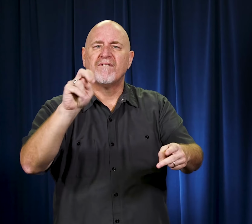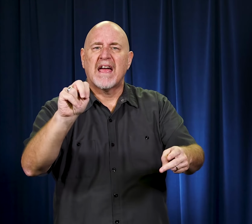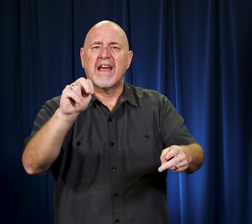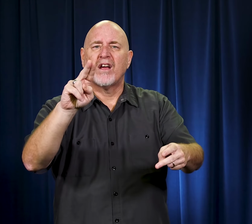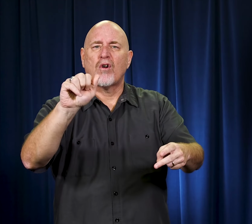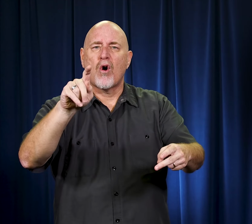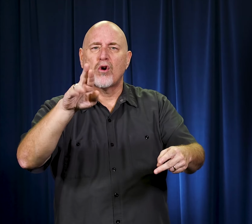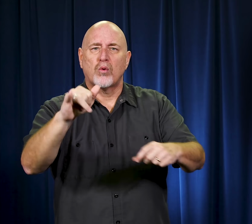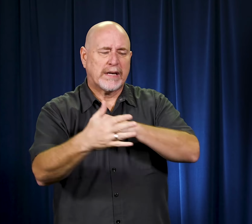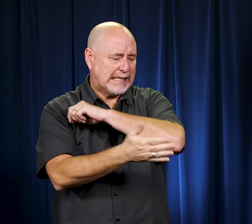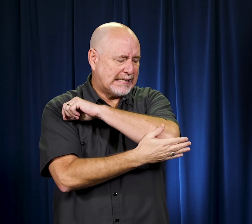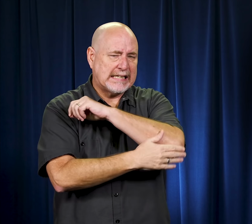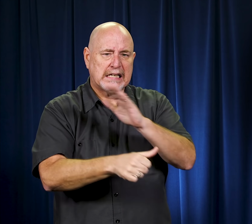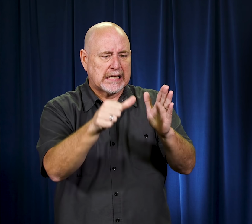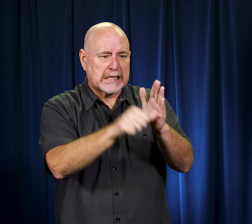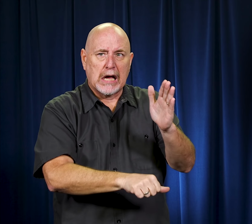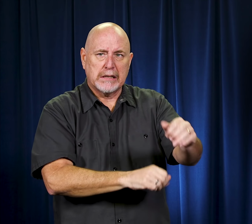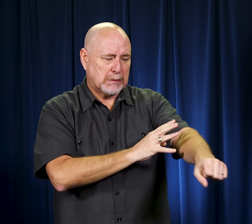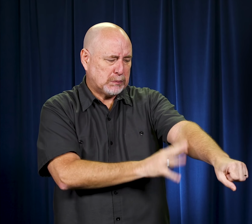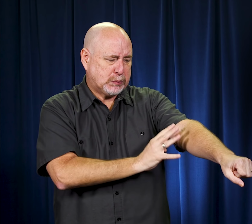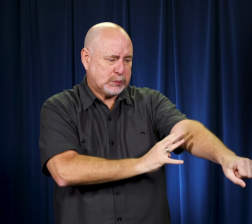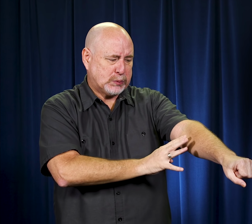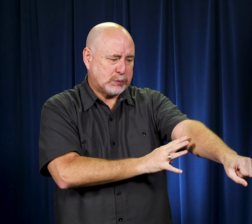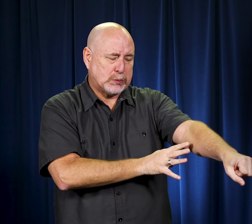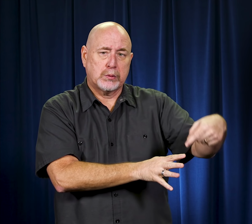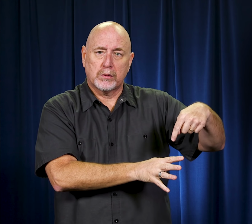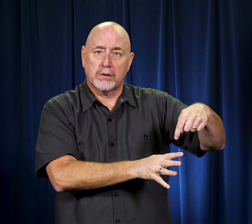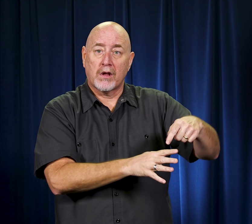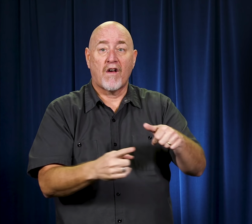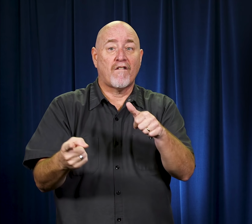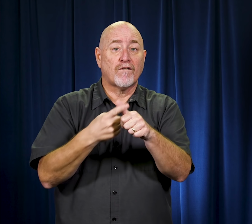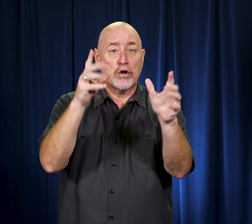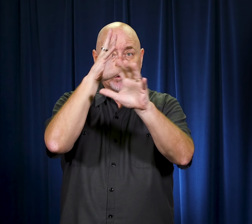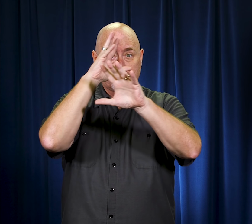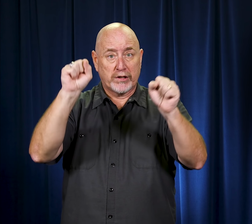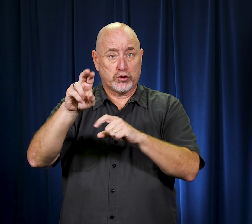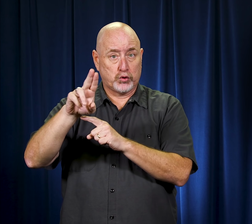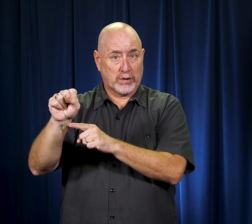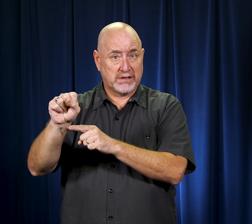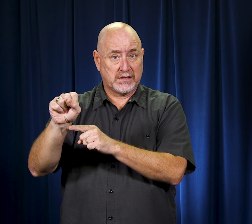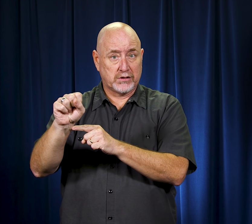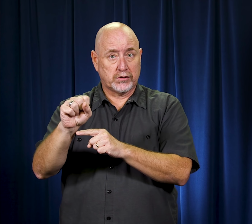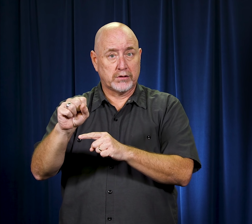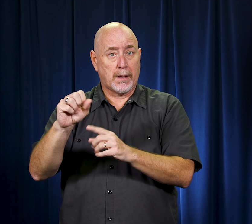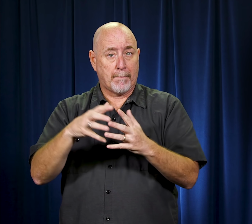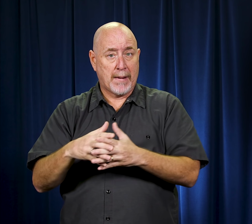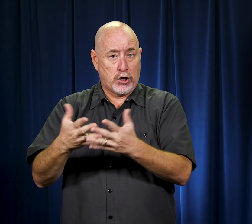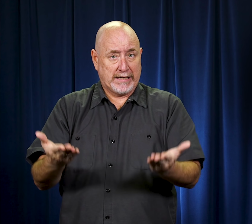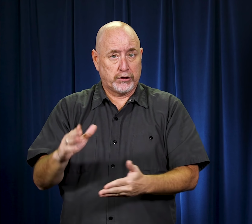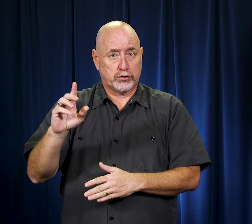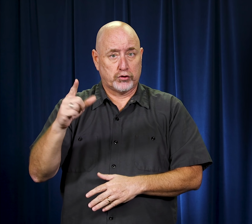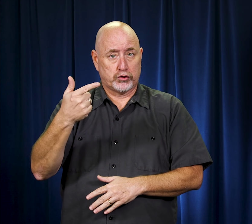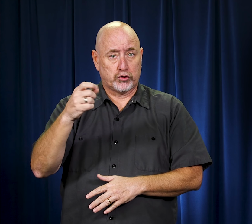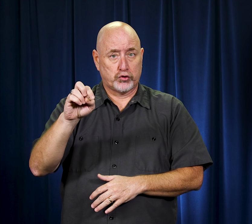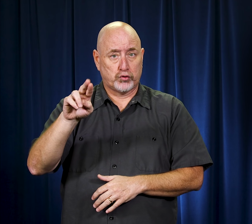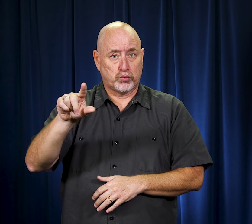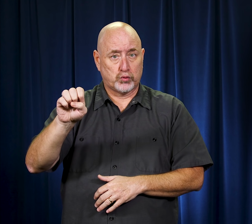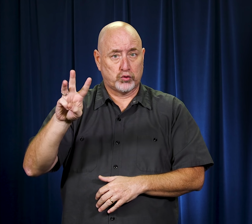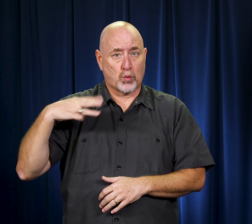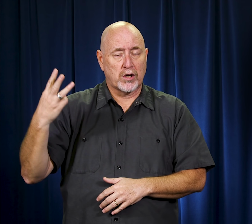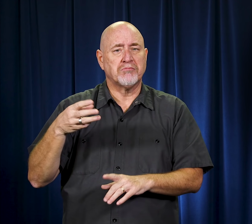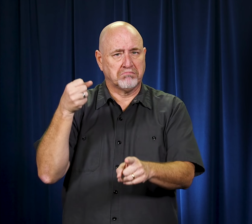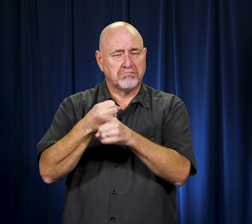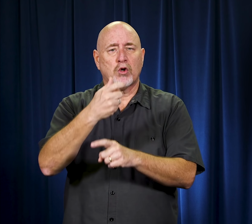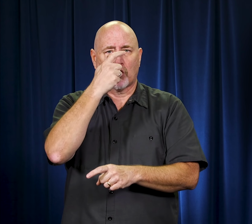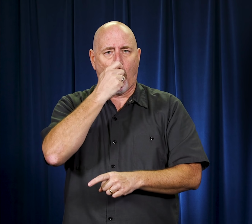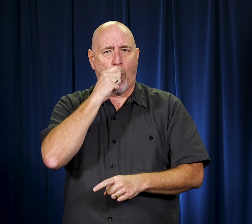and arteries in the elbow and getting that blood out. The first president of the United States of America, George Washington, came down with a